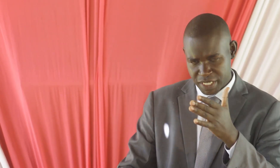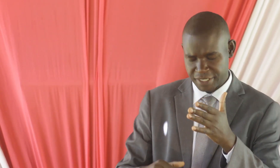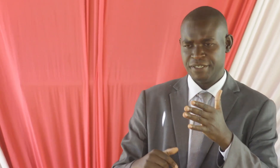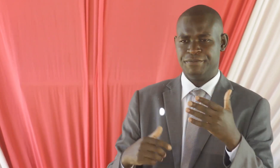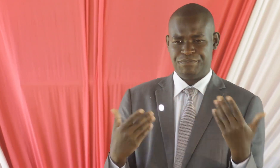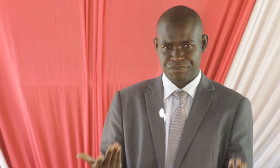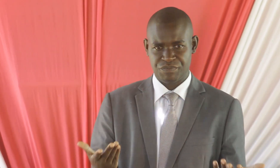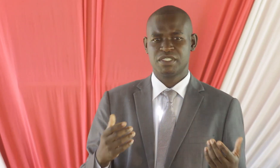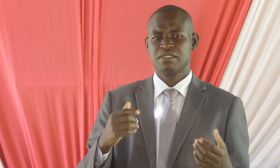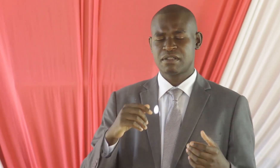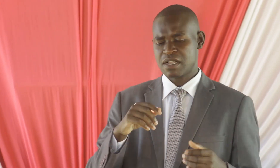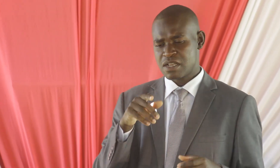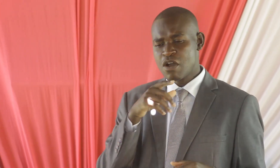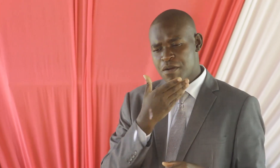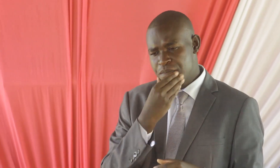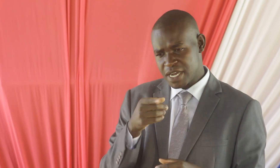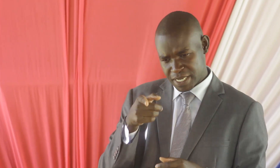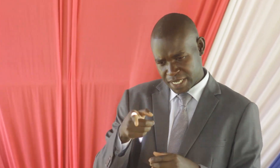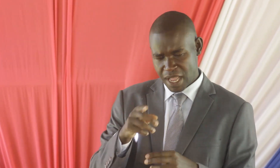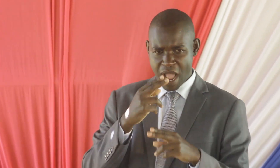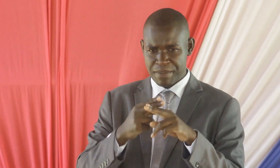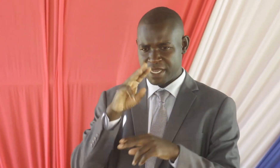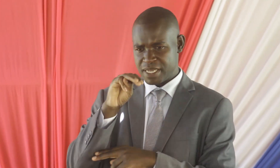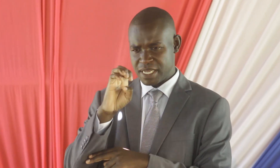to you, Ziba. You know what?